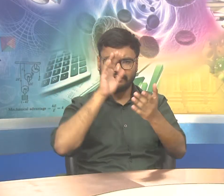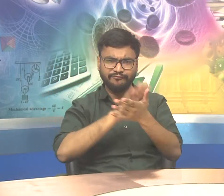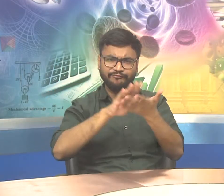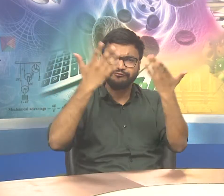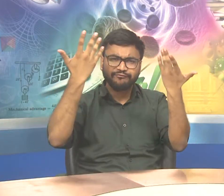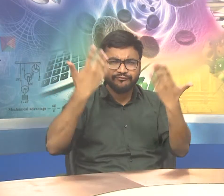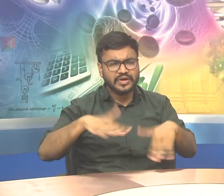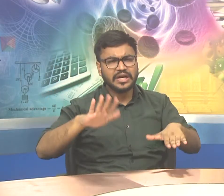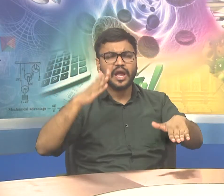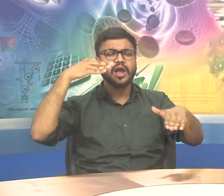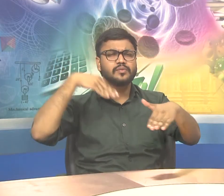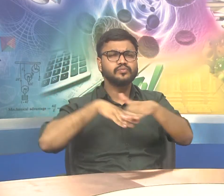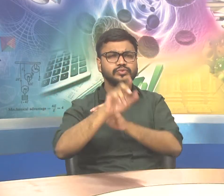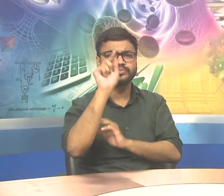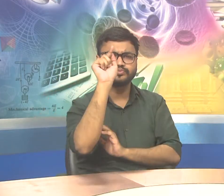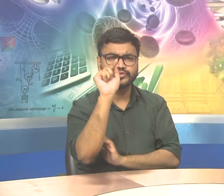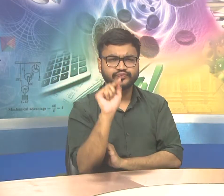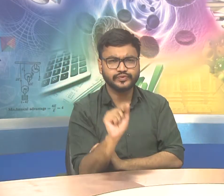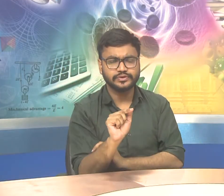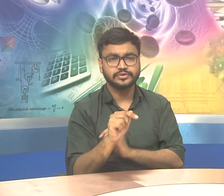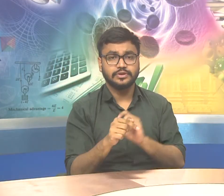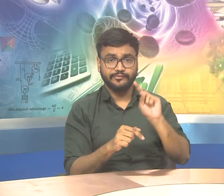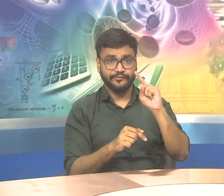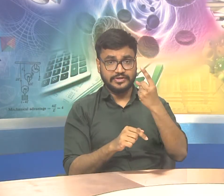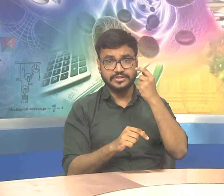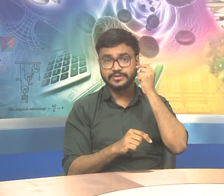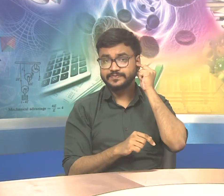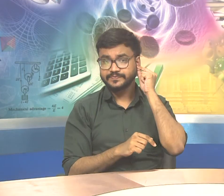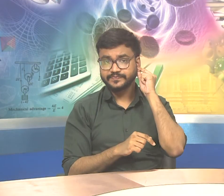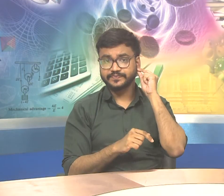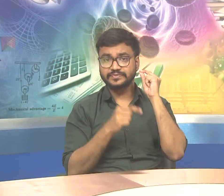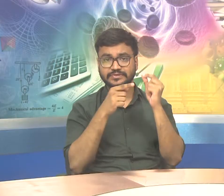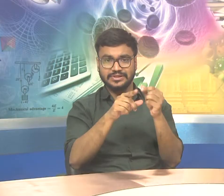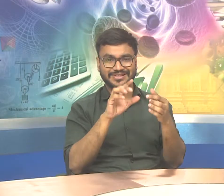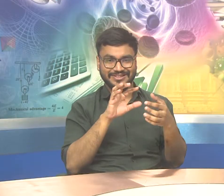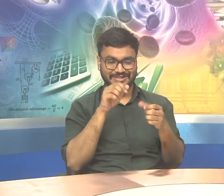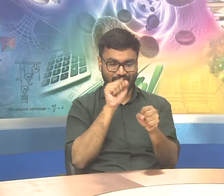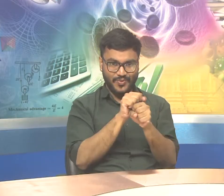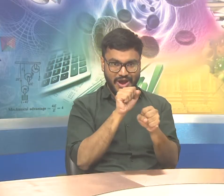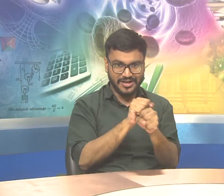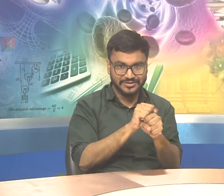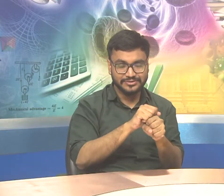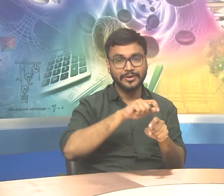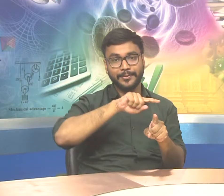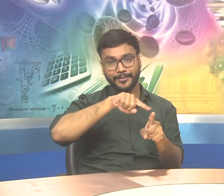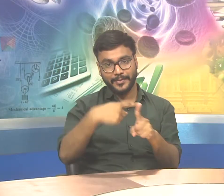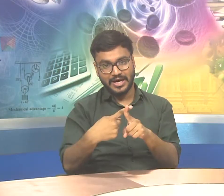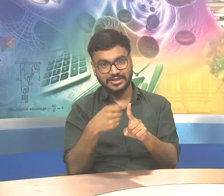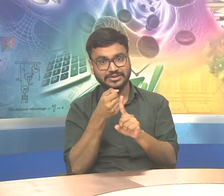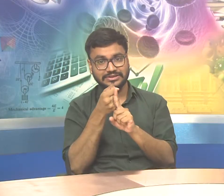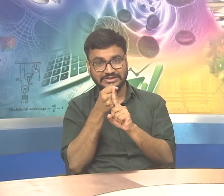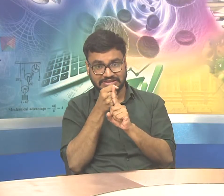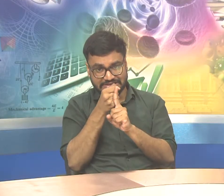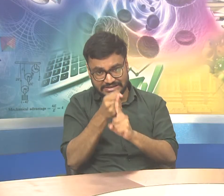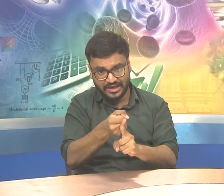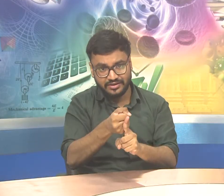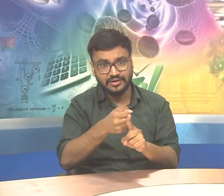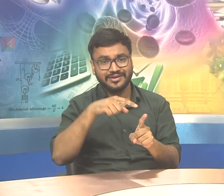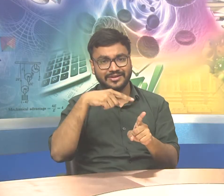In Part 3, we have learned various things like relation